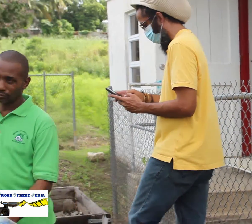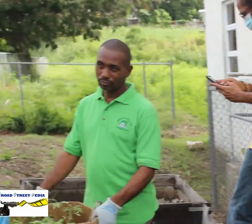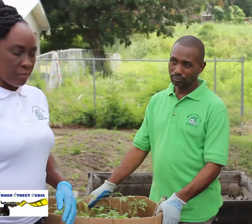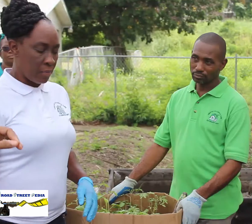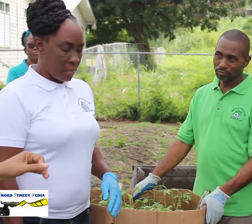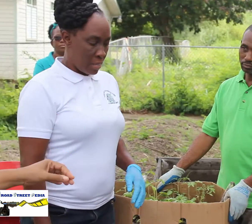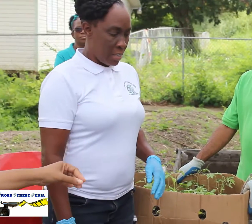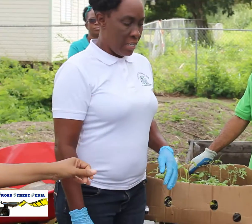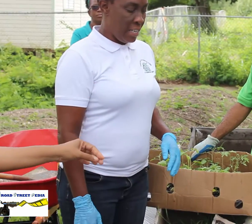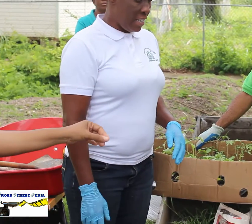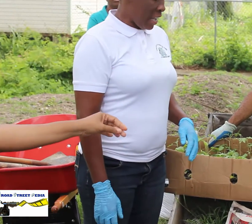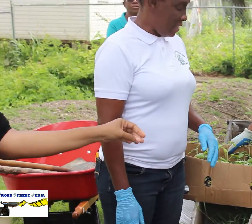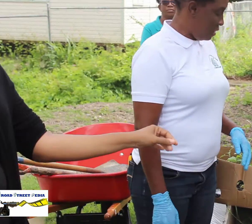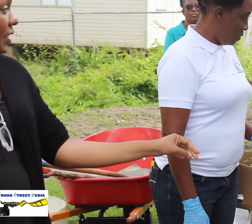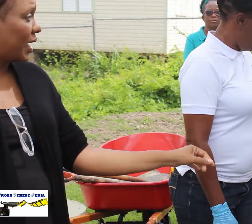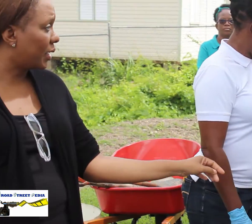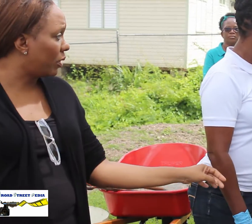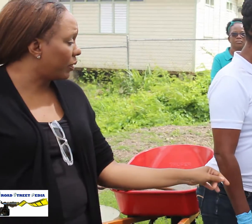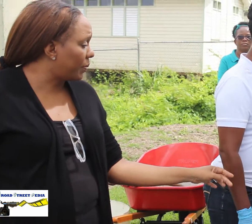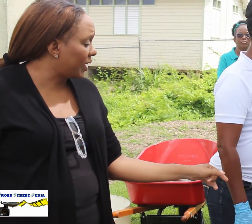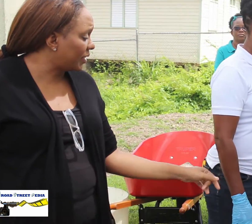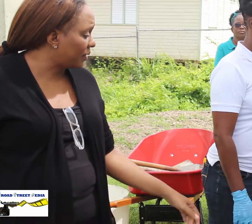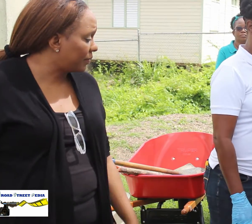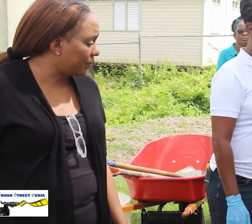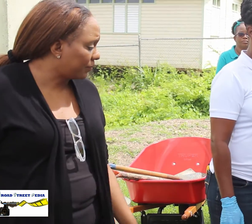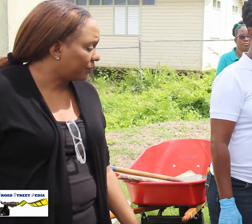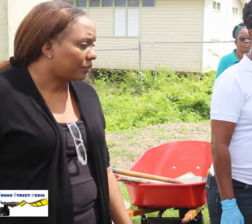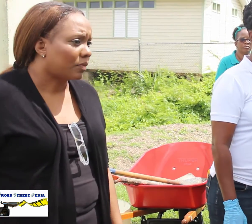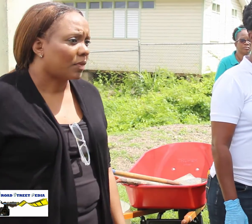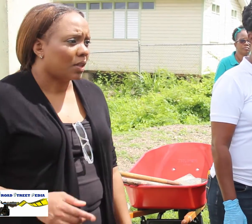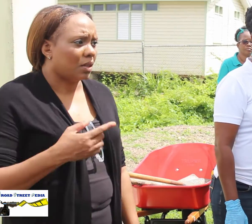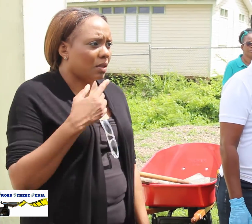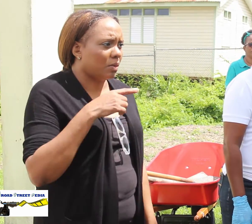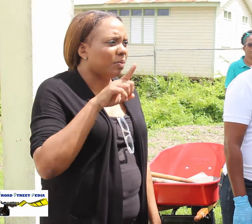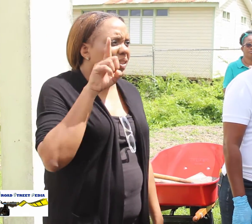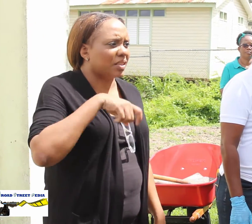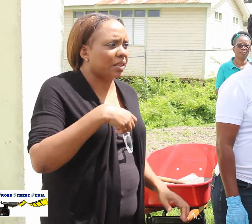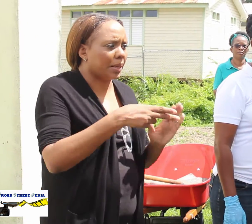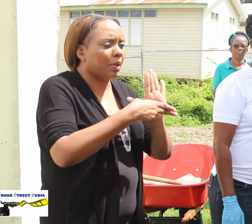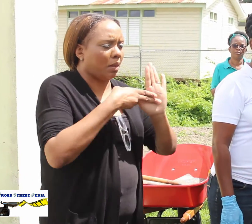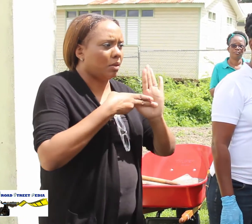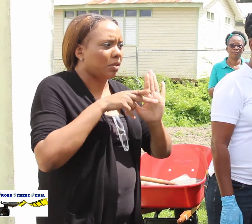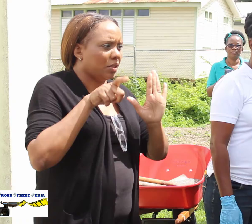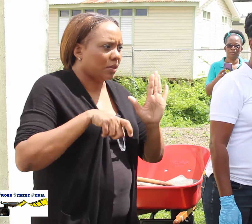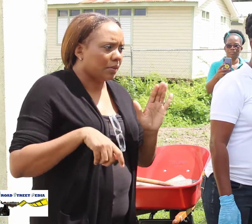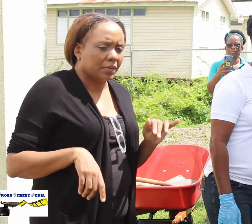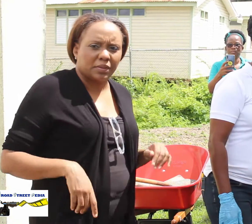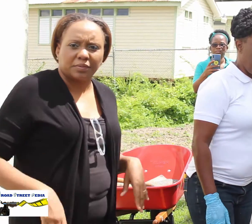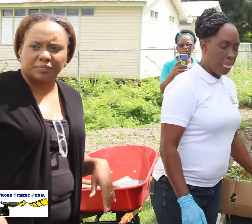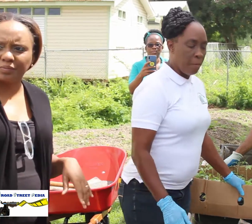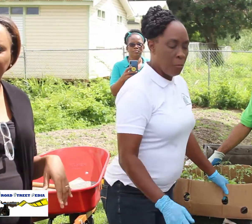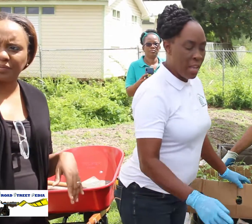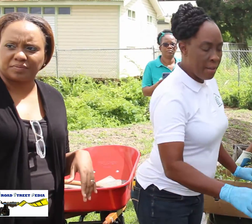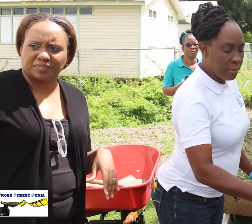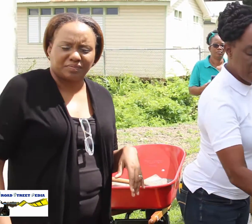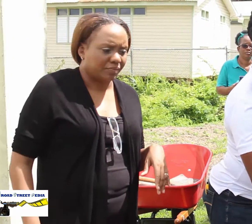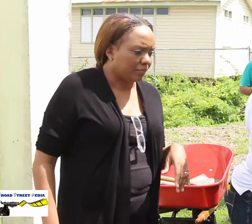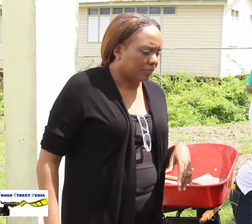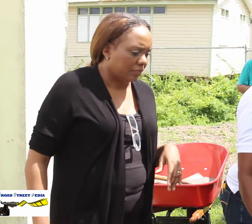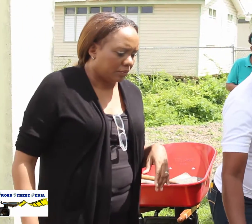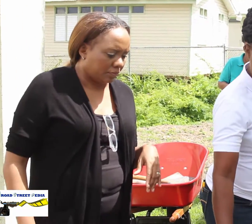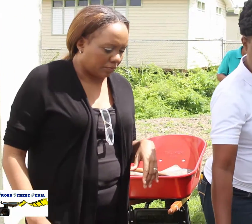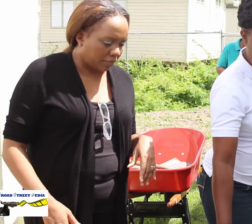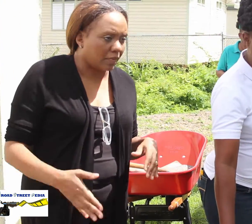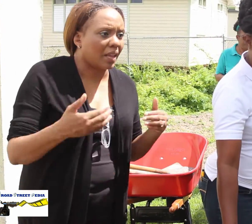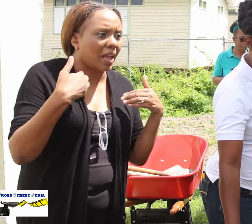names on papers and just so that we know exactly what we're planting? We should label our stuff. Right? We have some